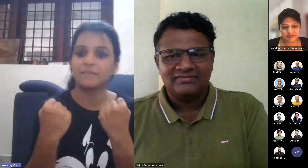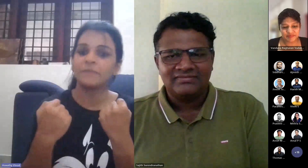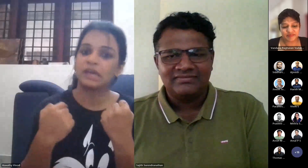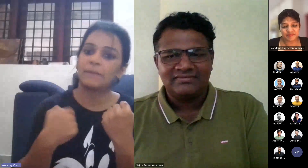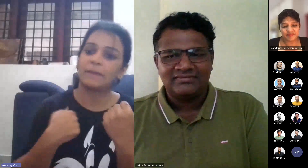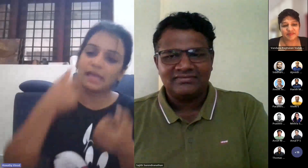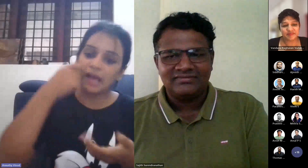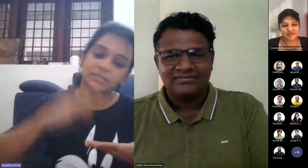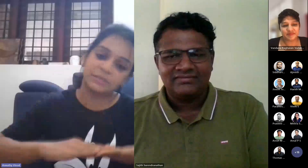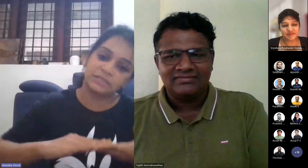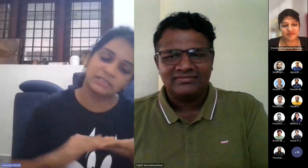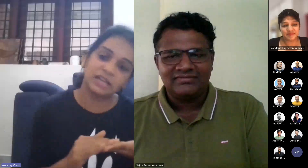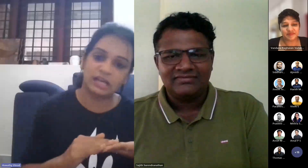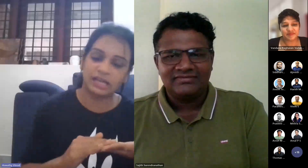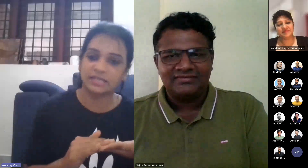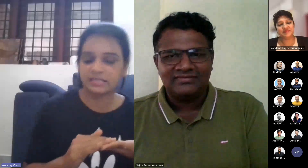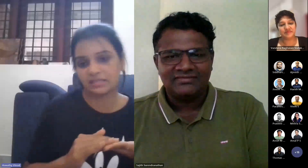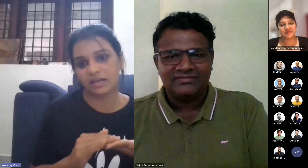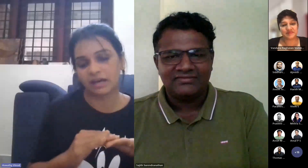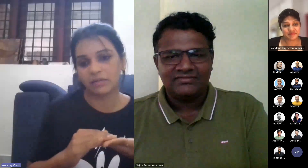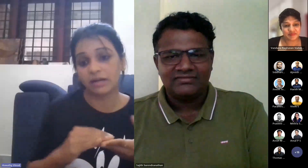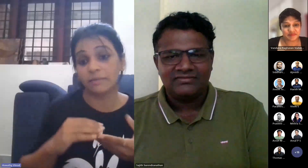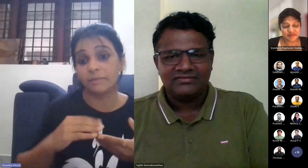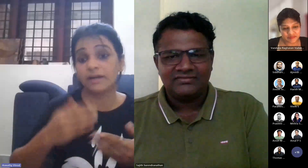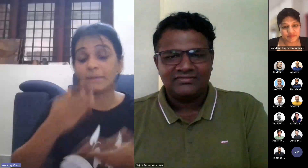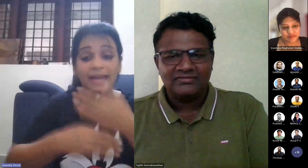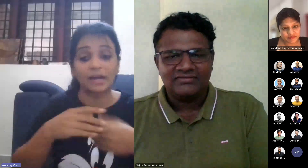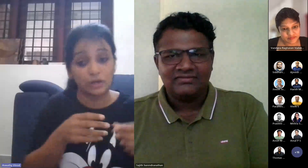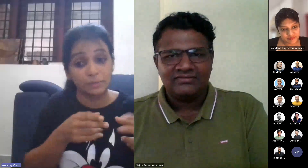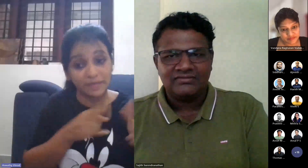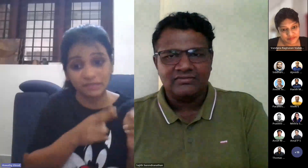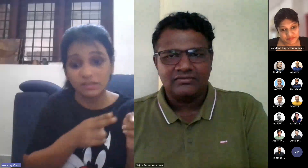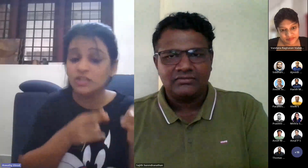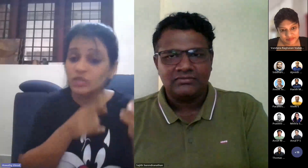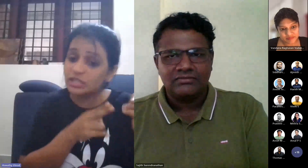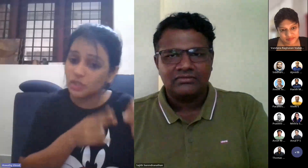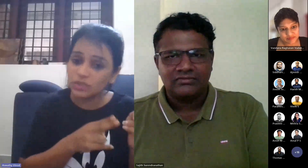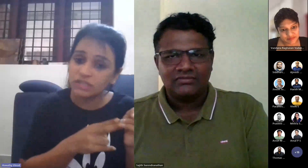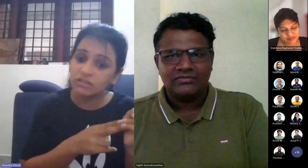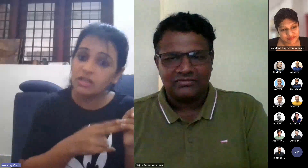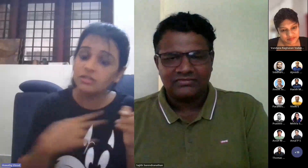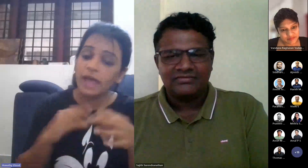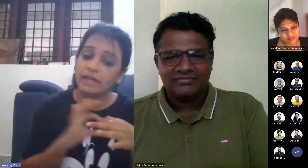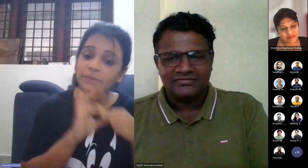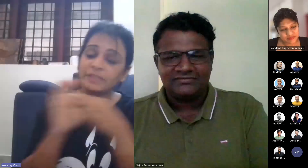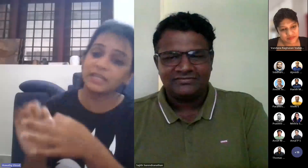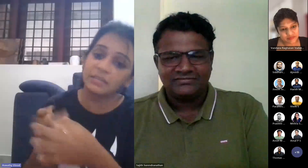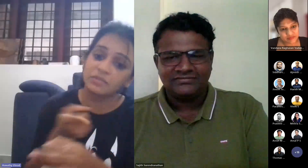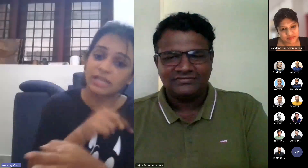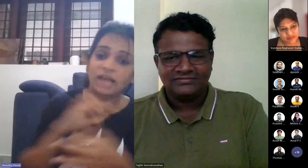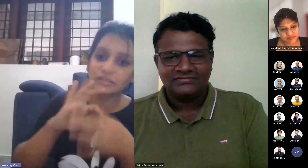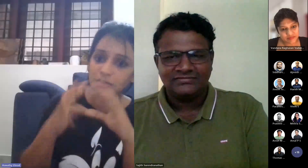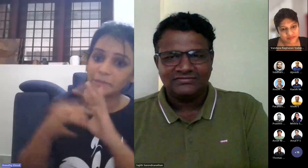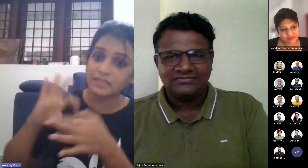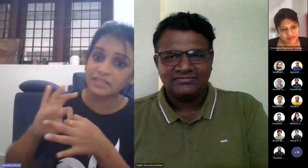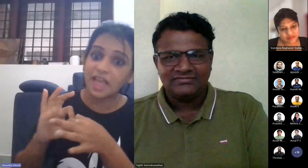effort? My husband is a para Olympian, so he's a shooter. So I accompanied him